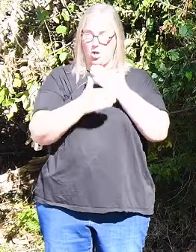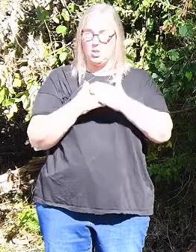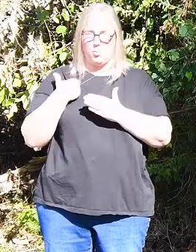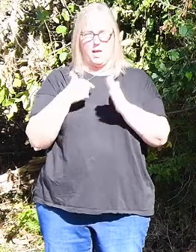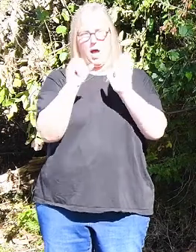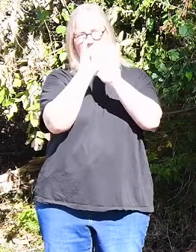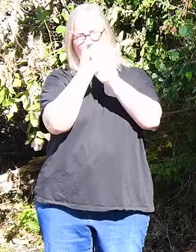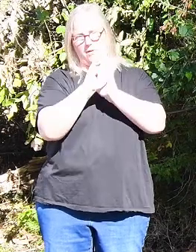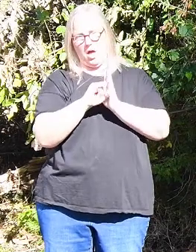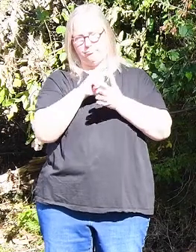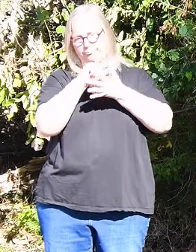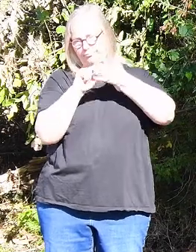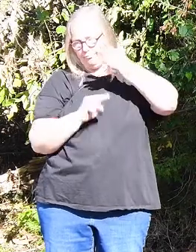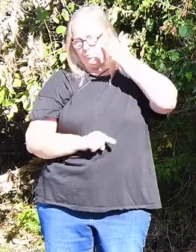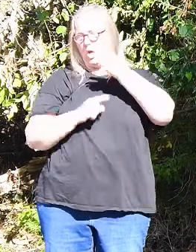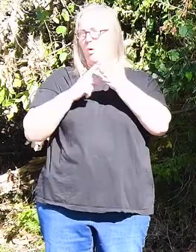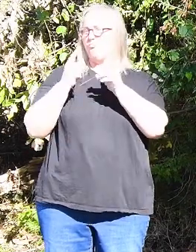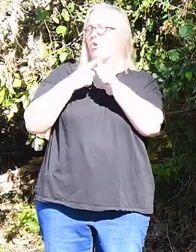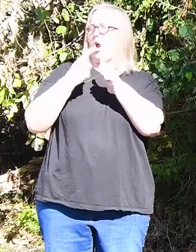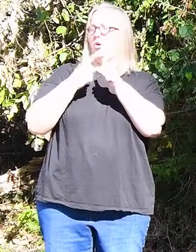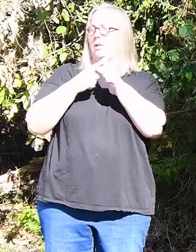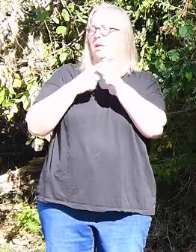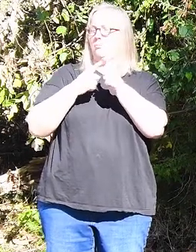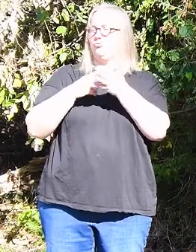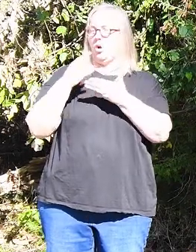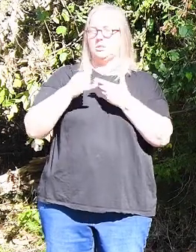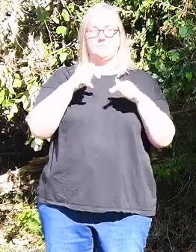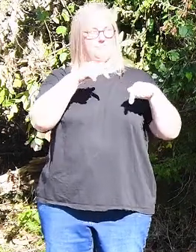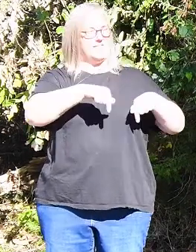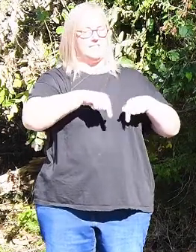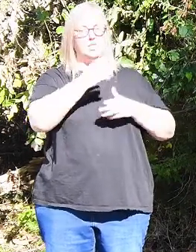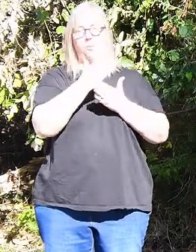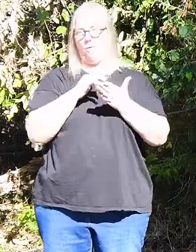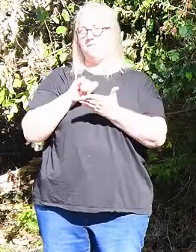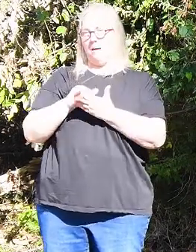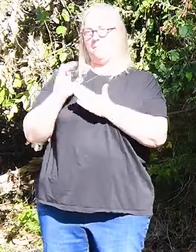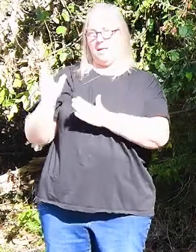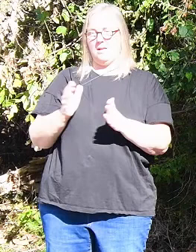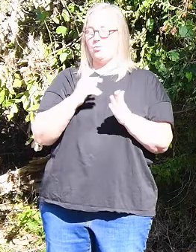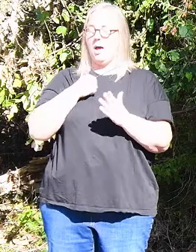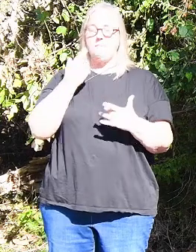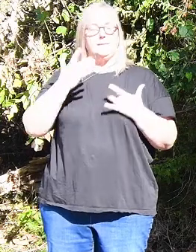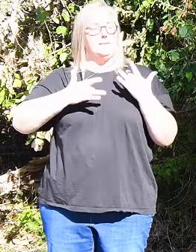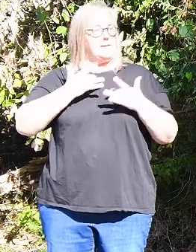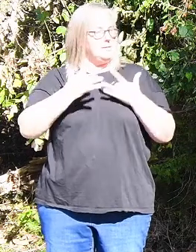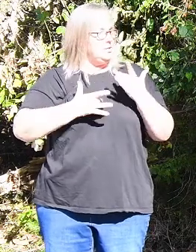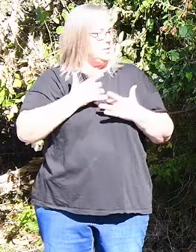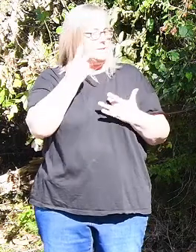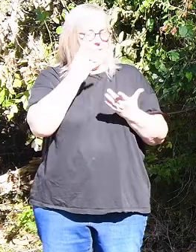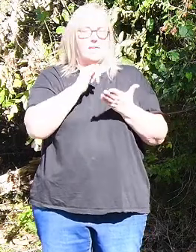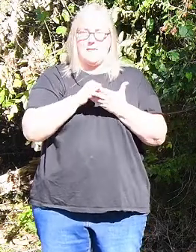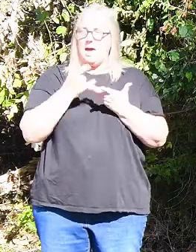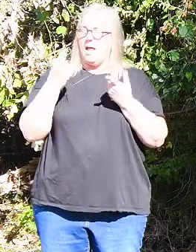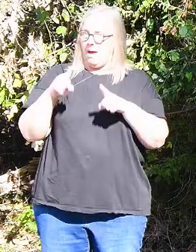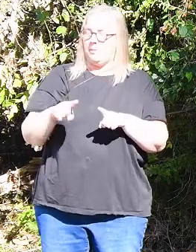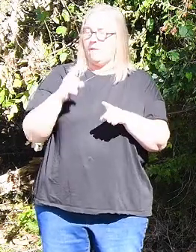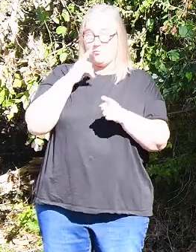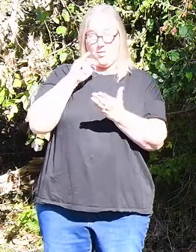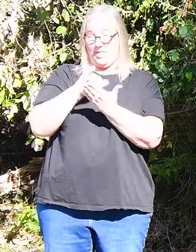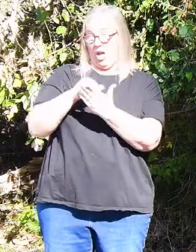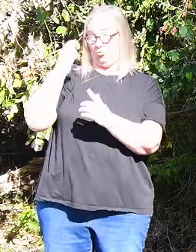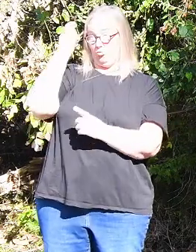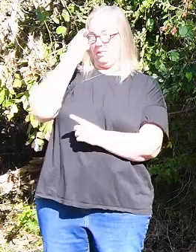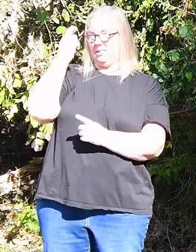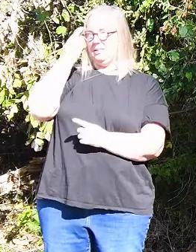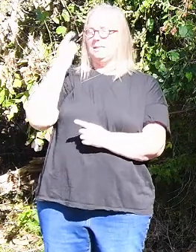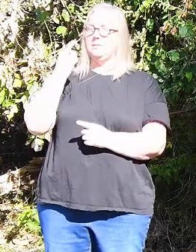of priority projects, of which this is a part of that. So I'm really excited to see this go in the ground for that reason.